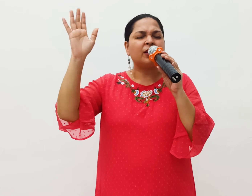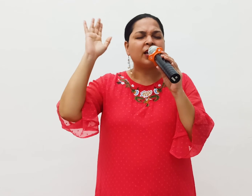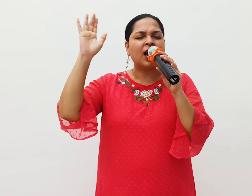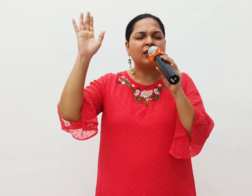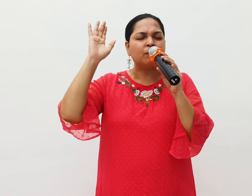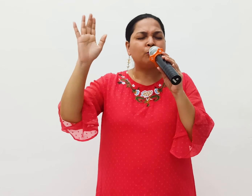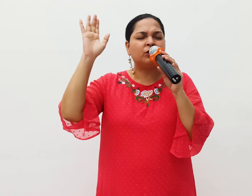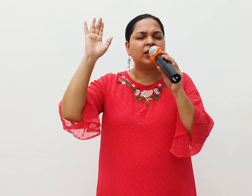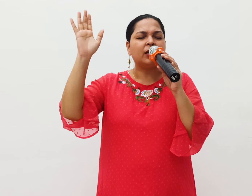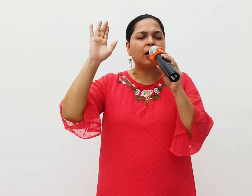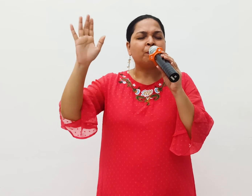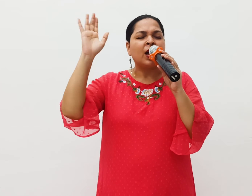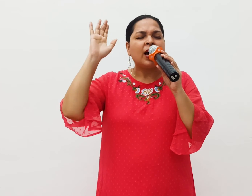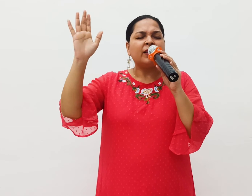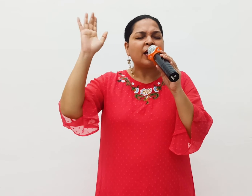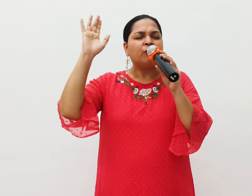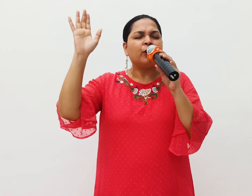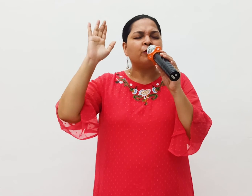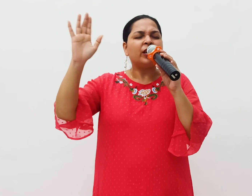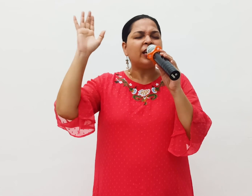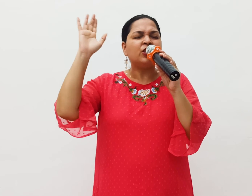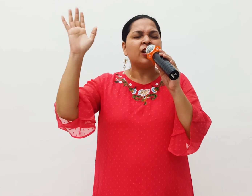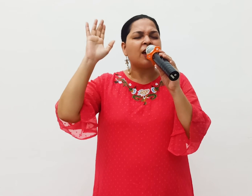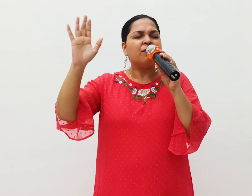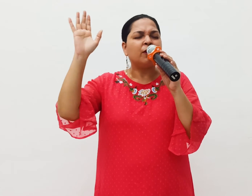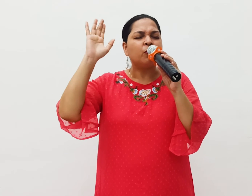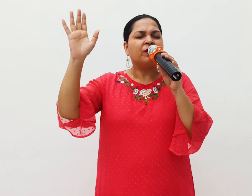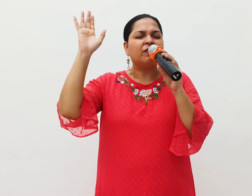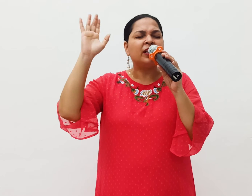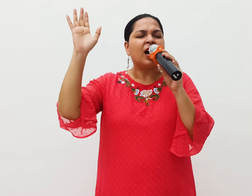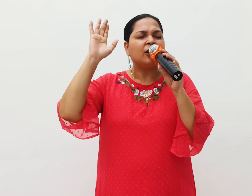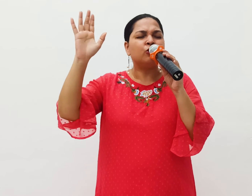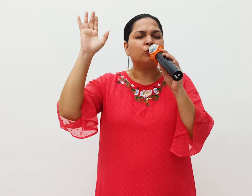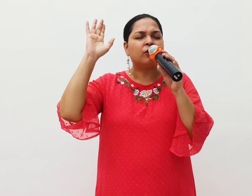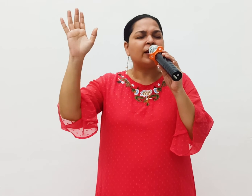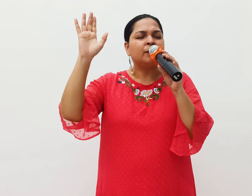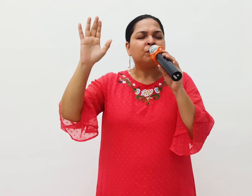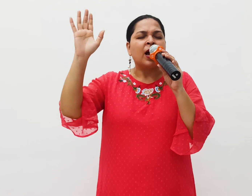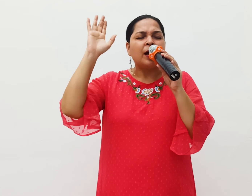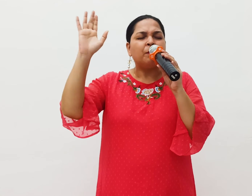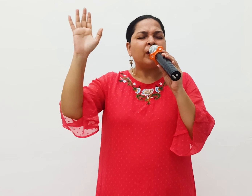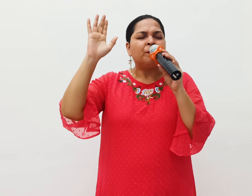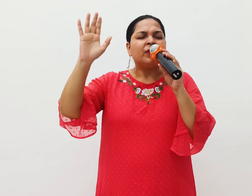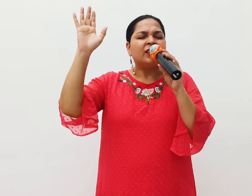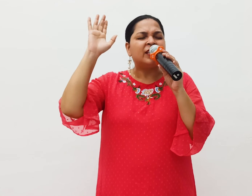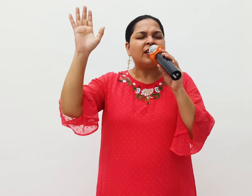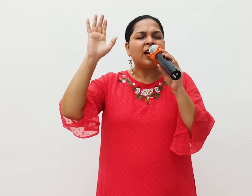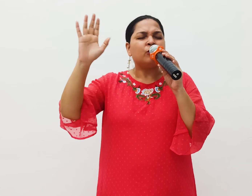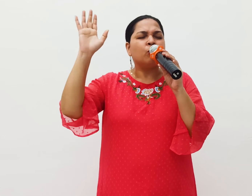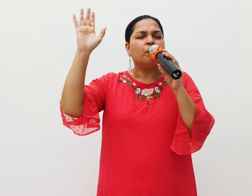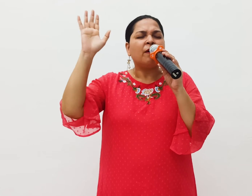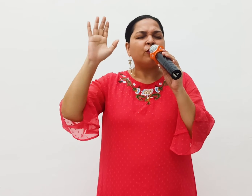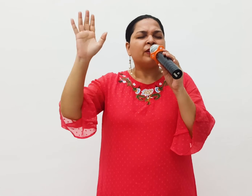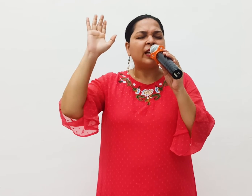E Pradarikantrabo Sitrata. I thank you, Father, for each and everyone who have given their hearts to Christ. I pray that